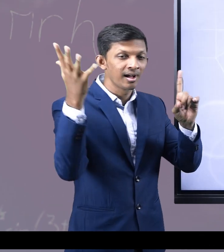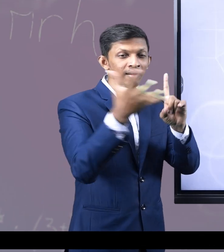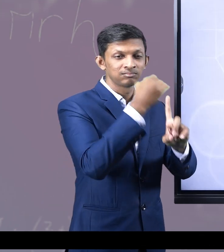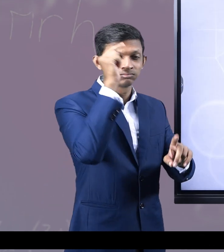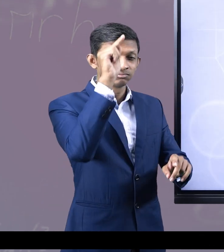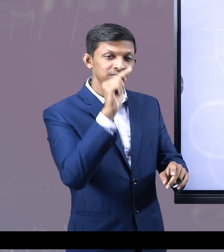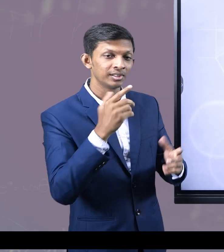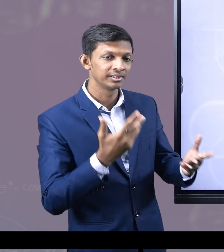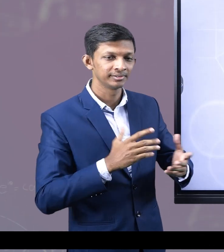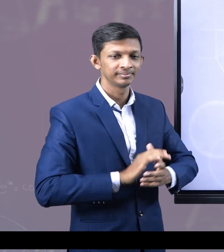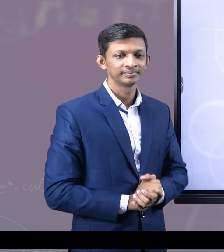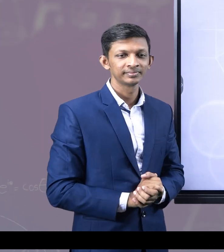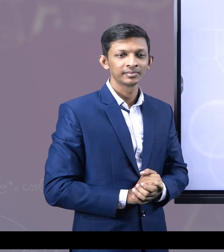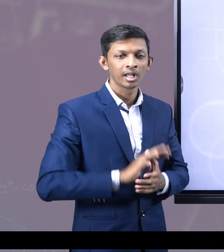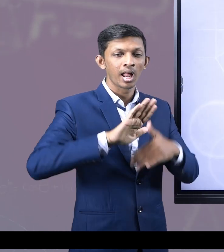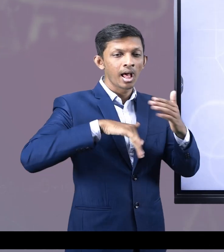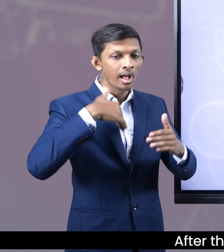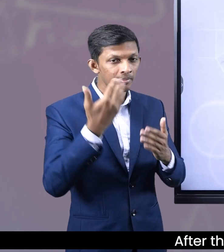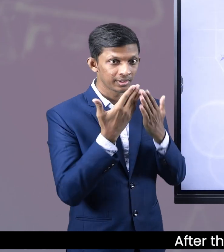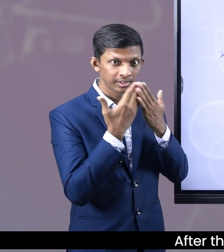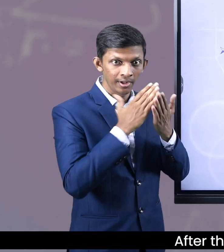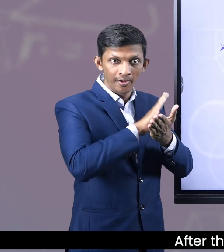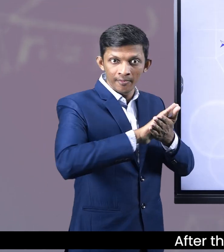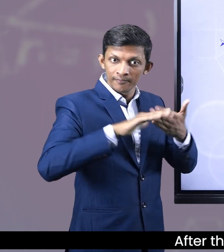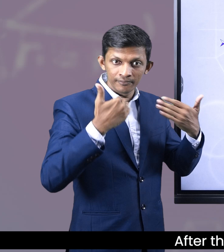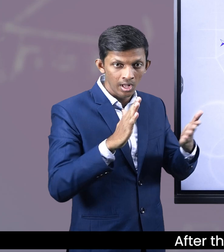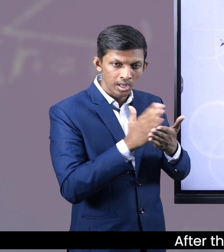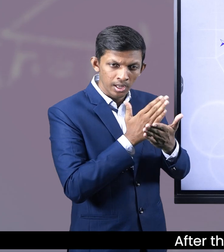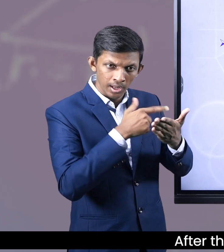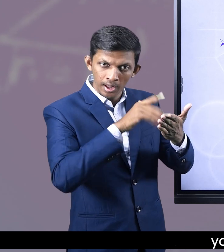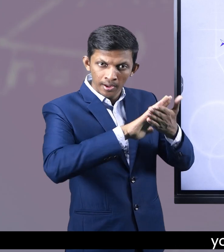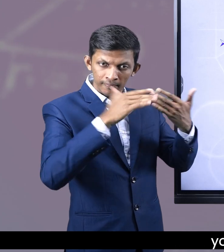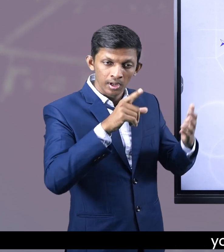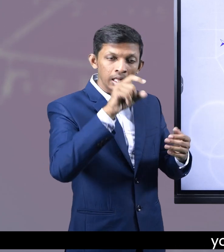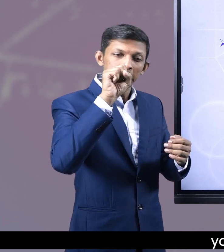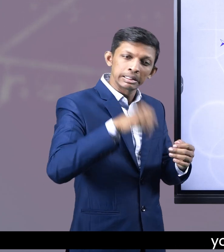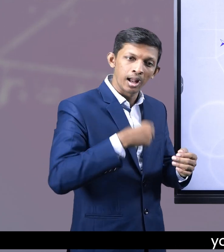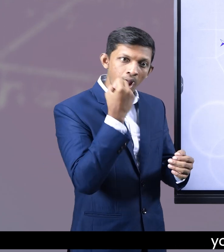Learning outcomes. After the completion of this lesson, you will be able to know: